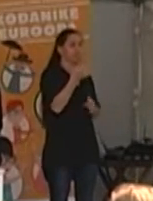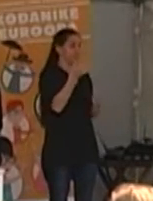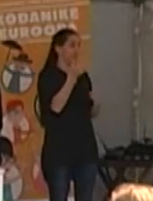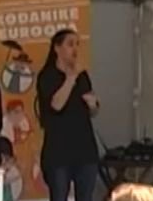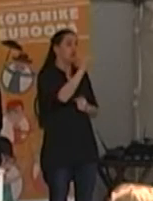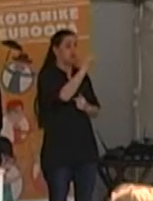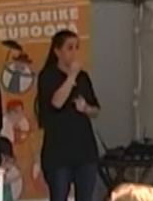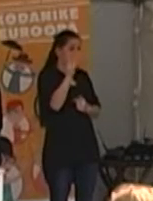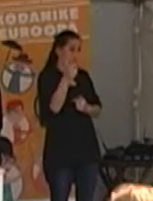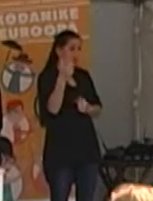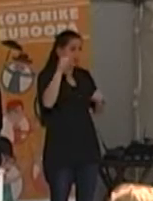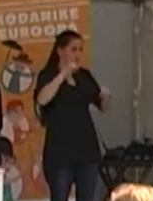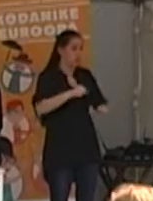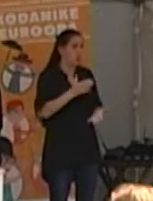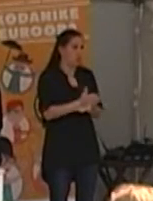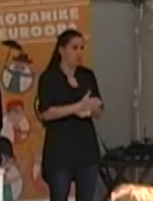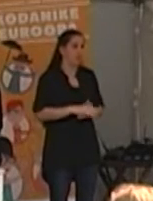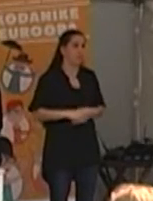if